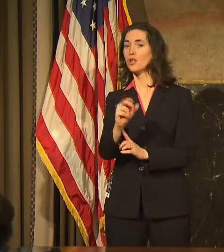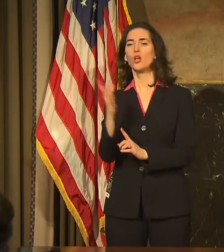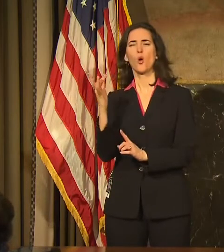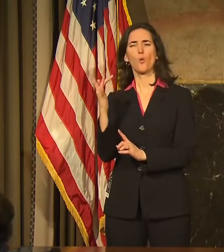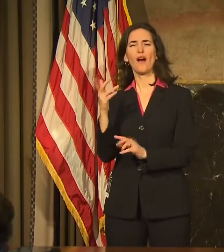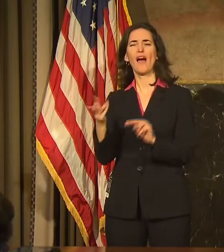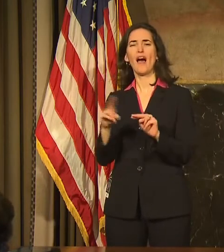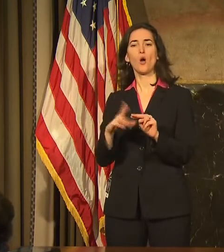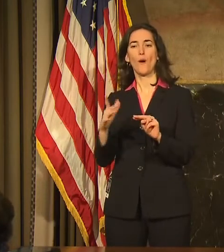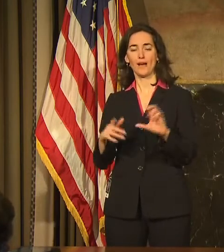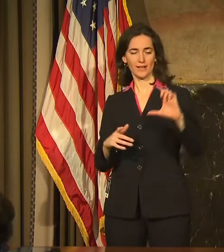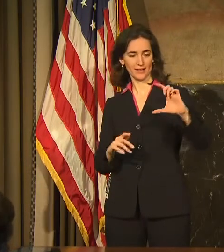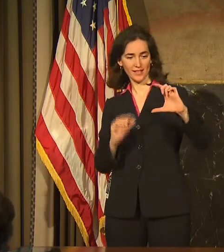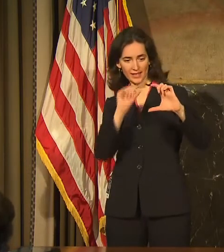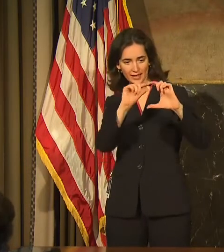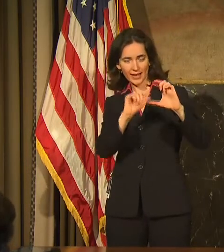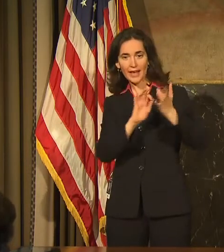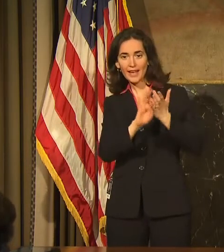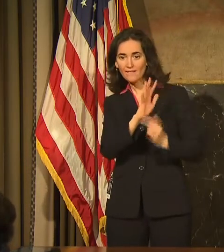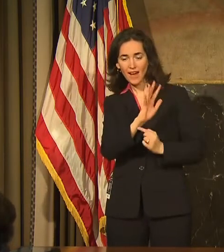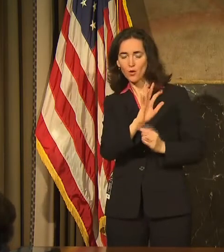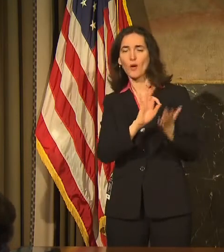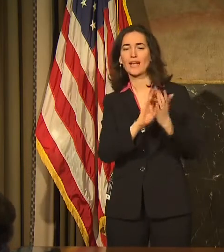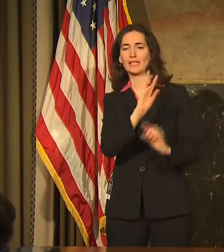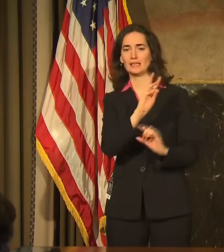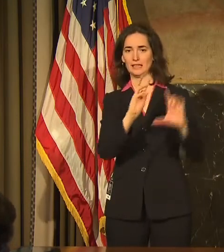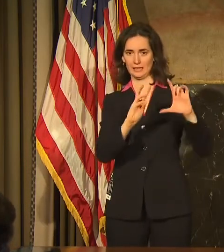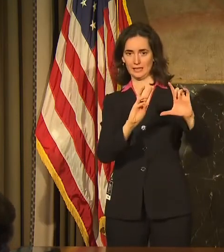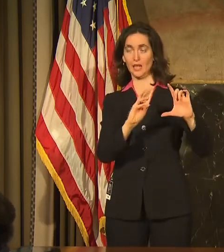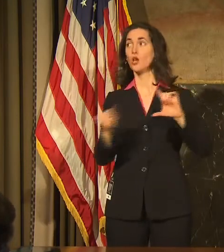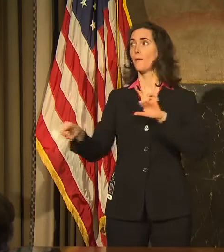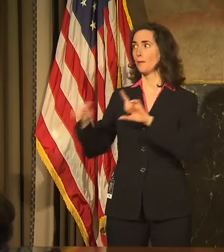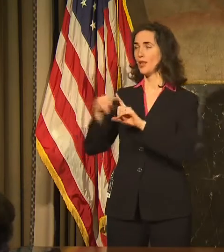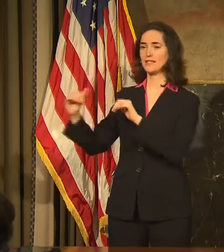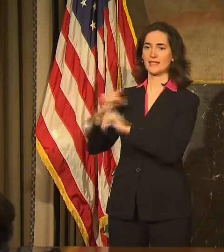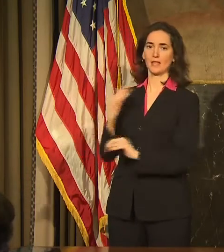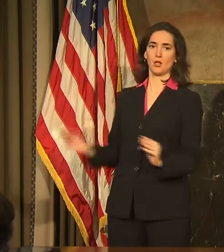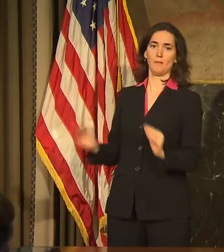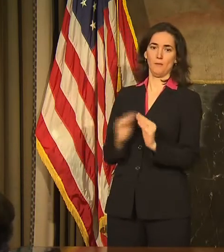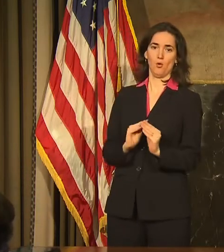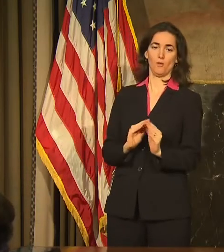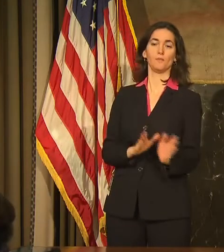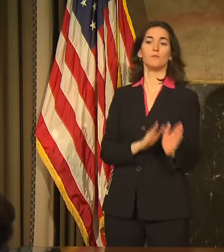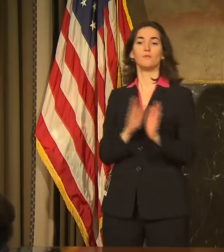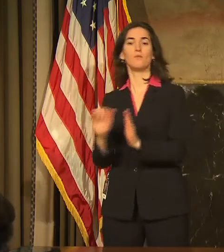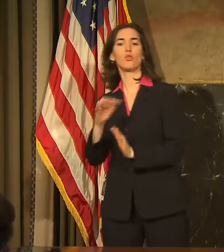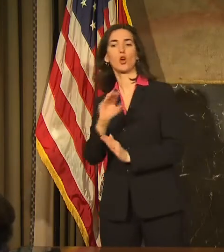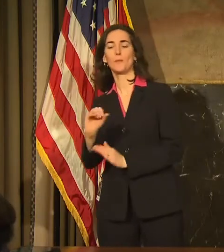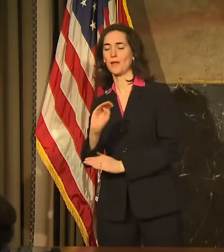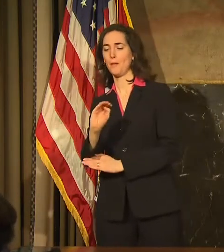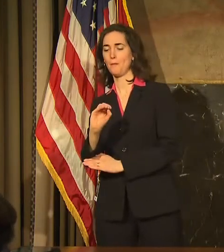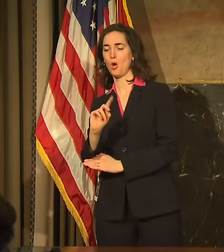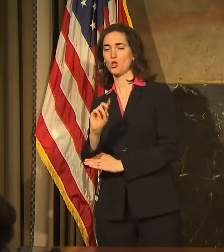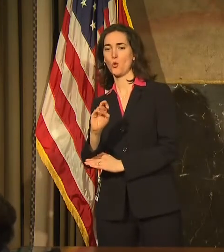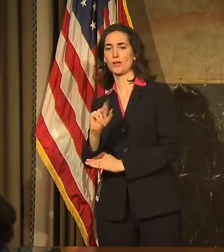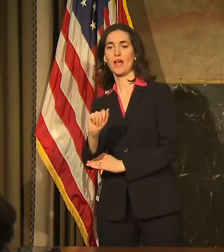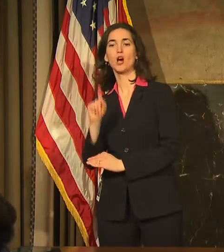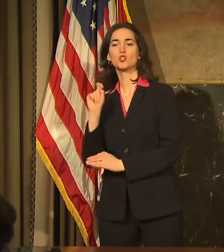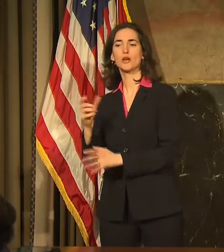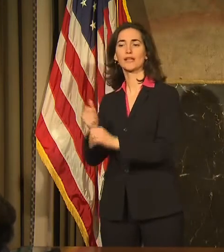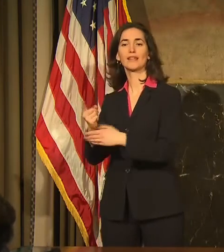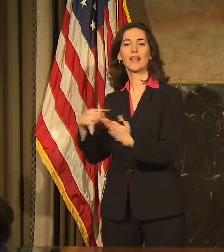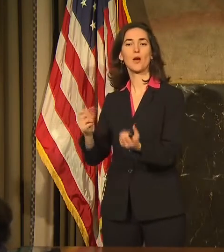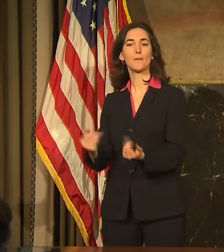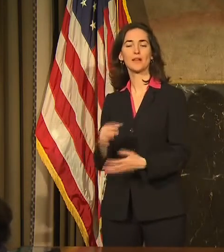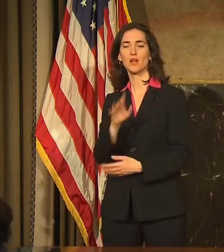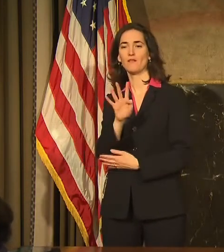of that 6-dose vial accounting and a genuine increase on top of that. And then for Moderna, it's 45,000 doses,